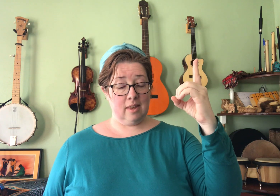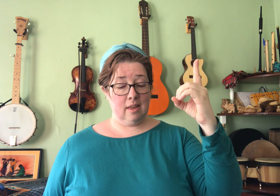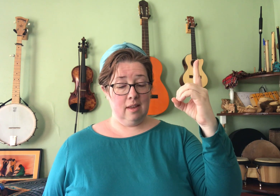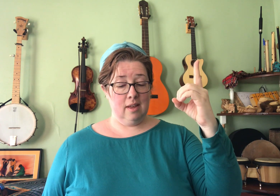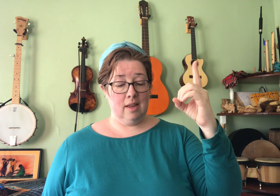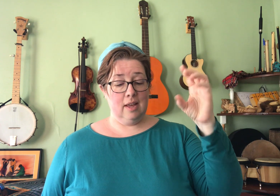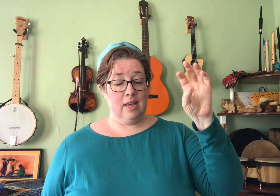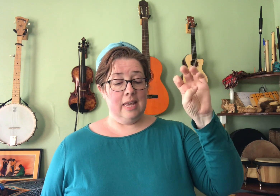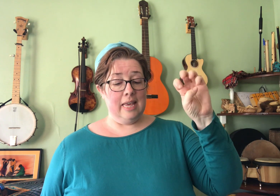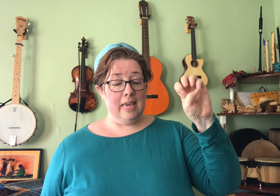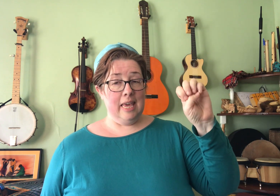E.